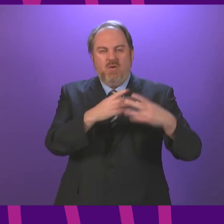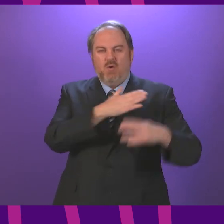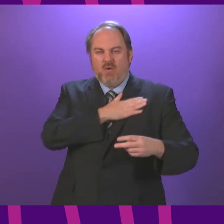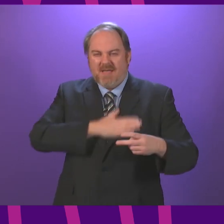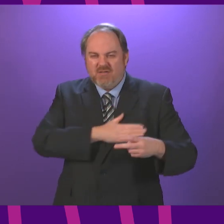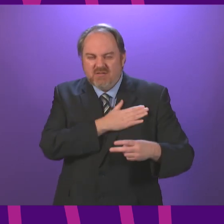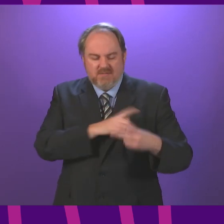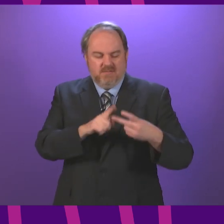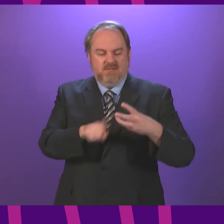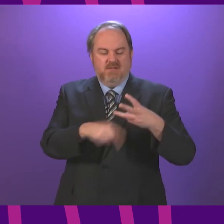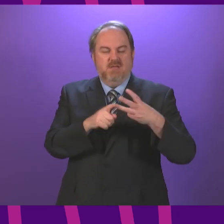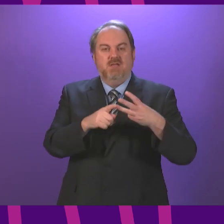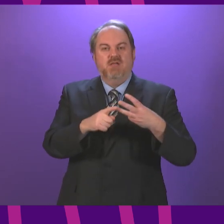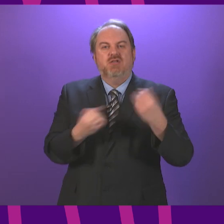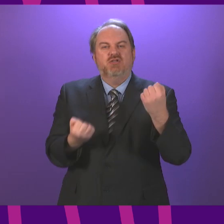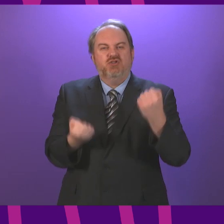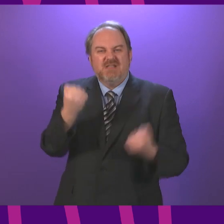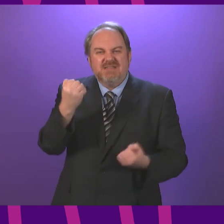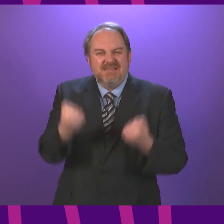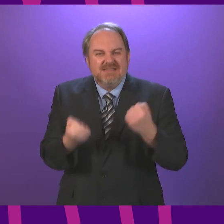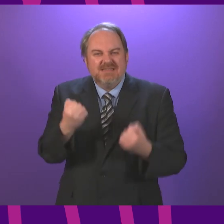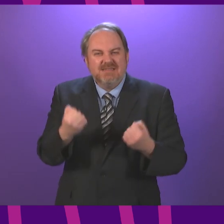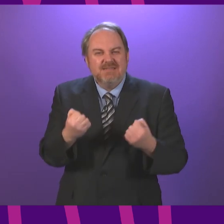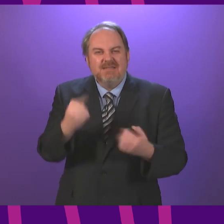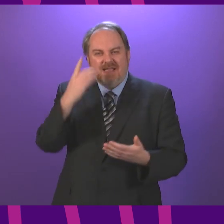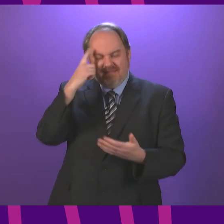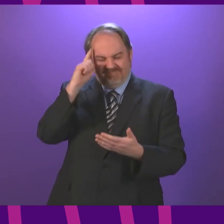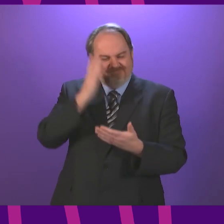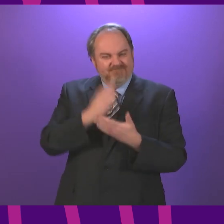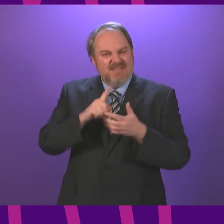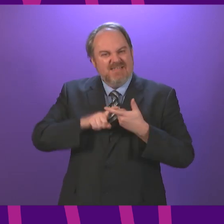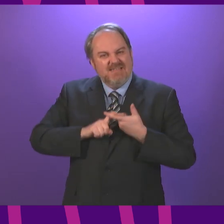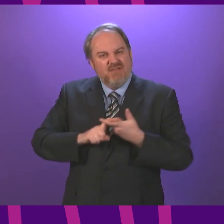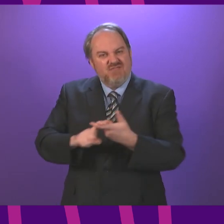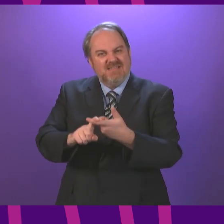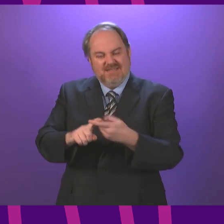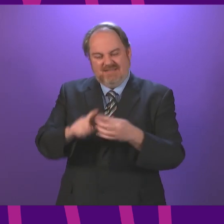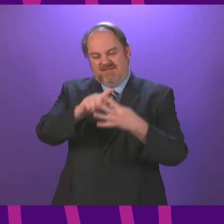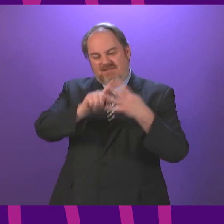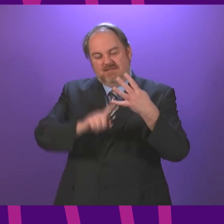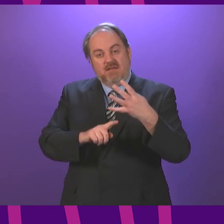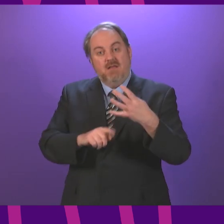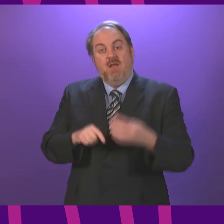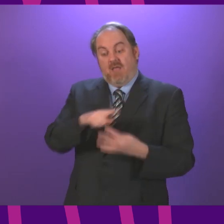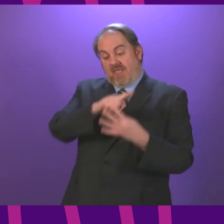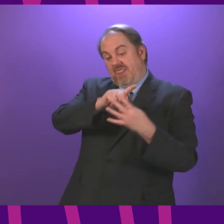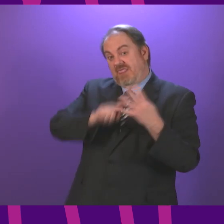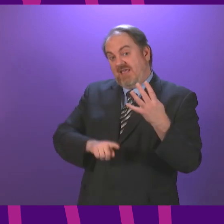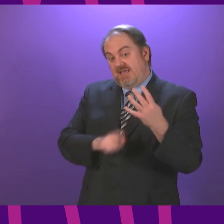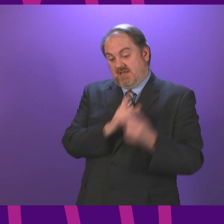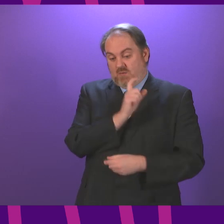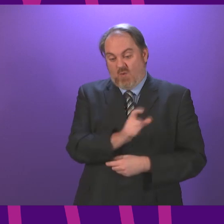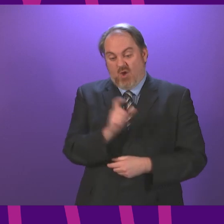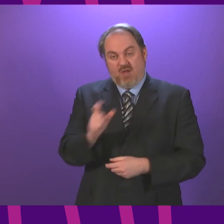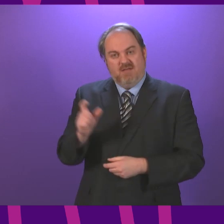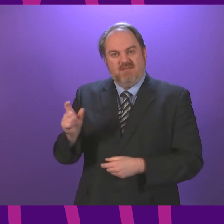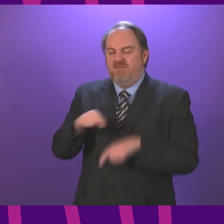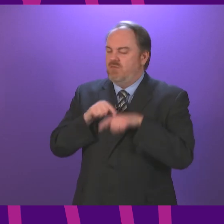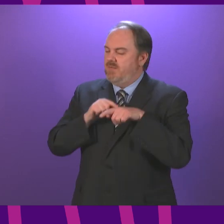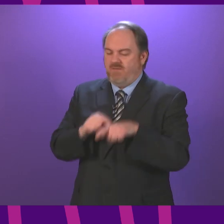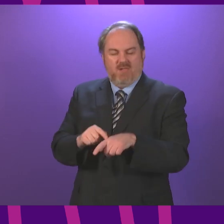justice and integrity. Principles that have been undermined when the government failed the woman who submitted claims of